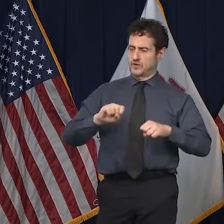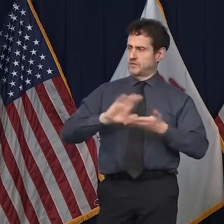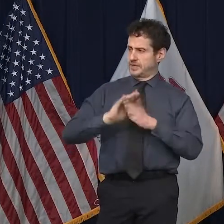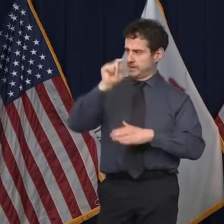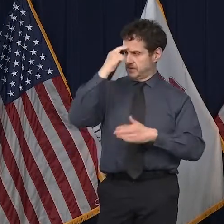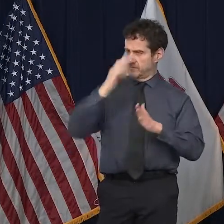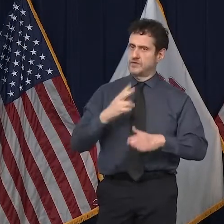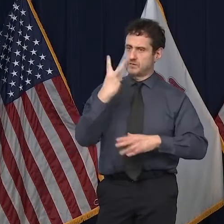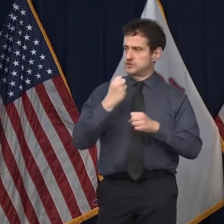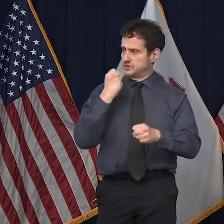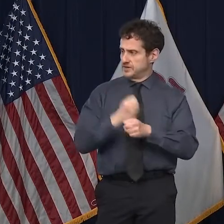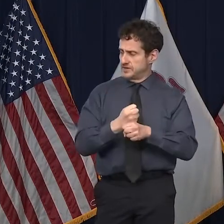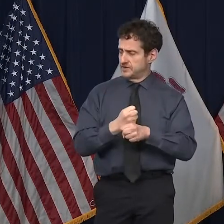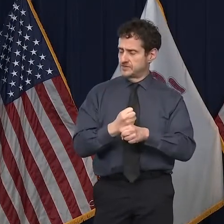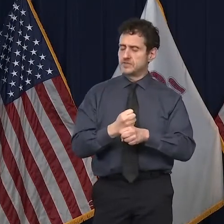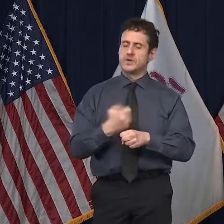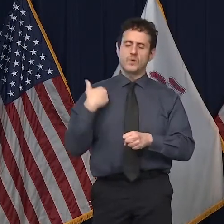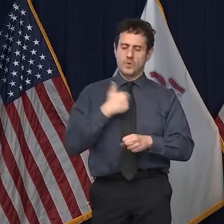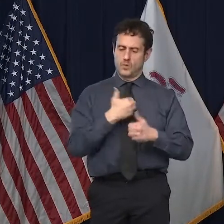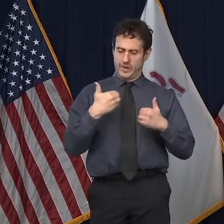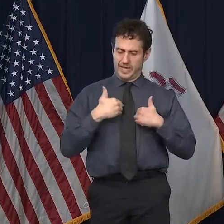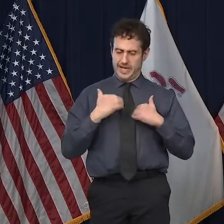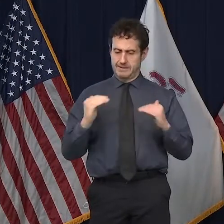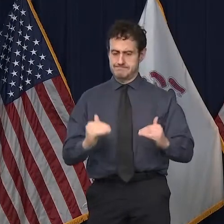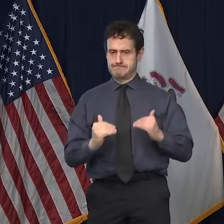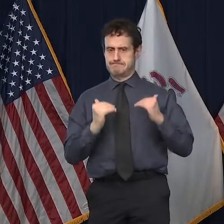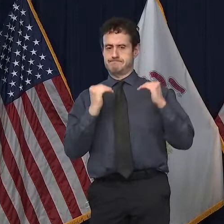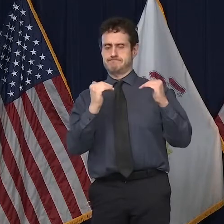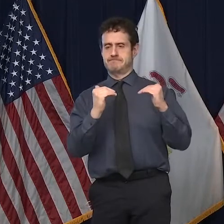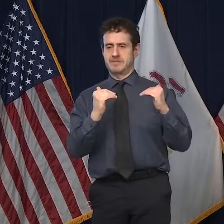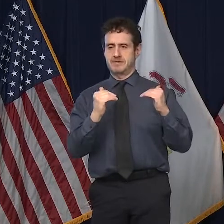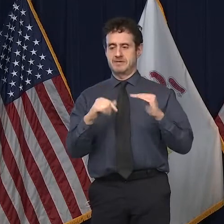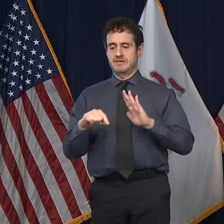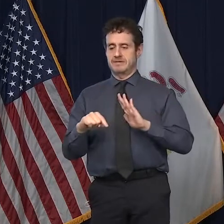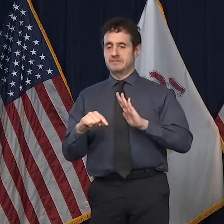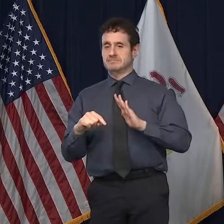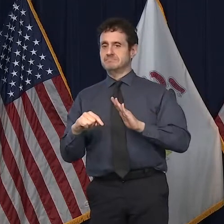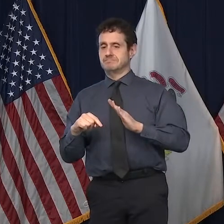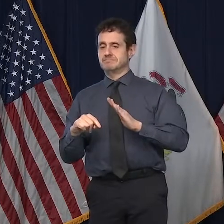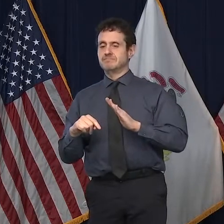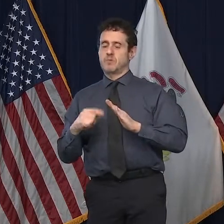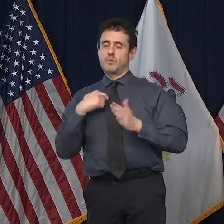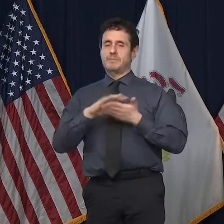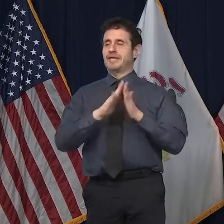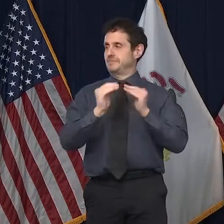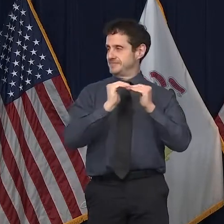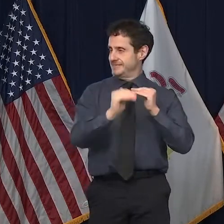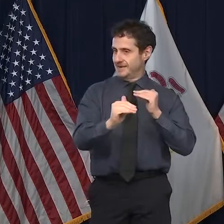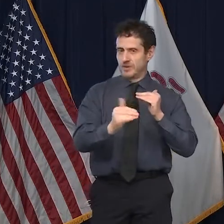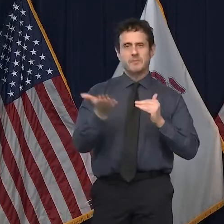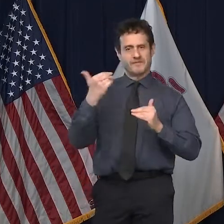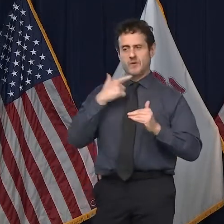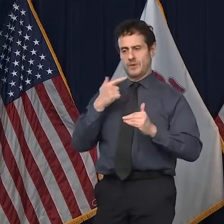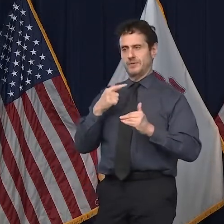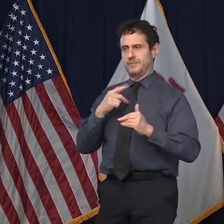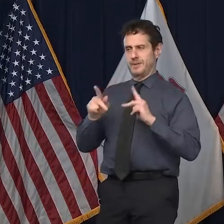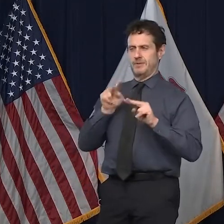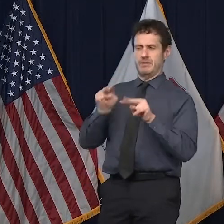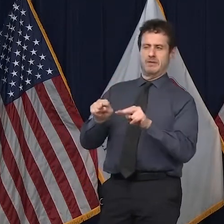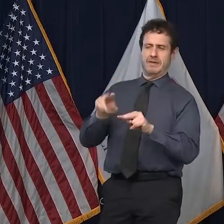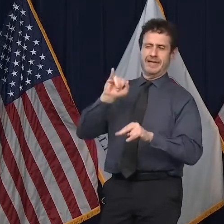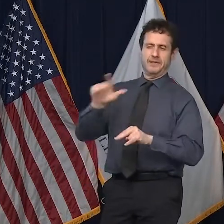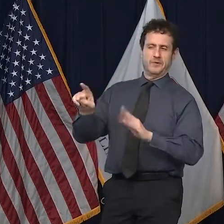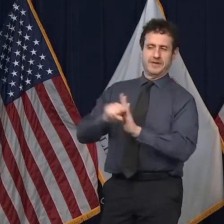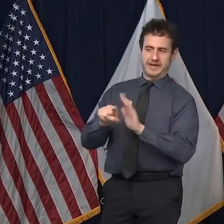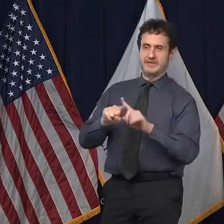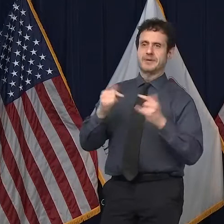came along, we had at least moved the needle from negative to stable, and we're on our way in